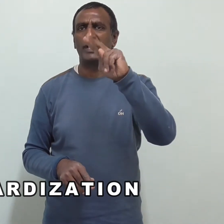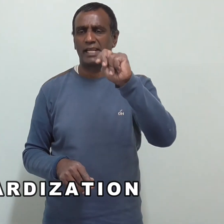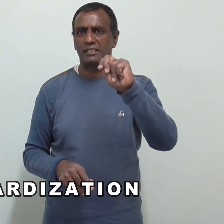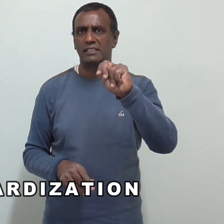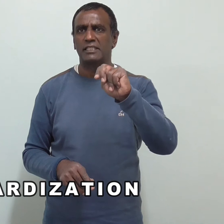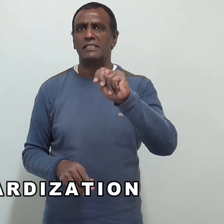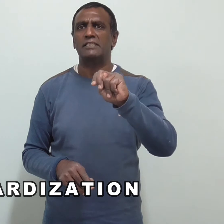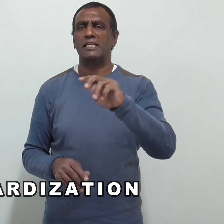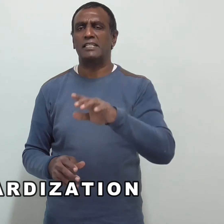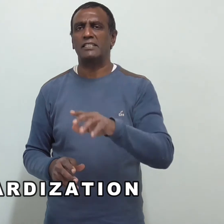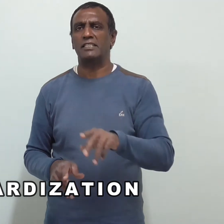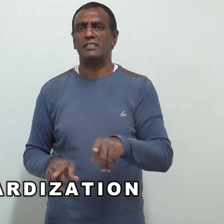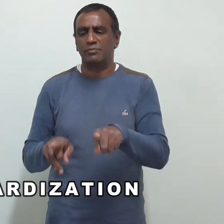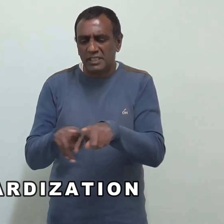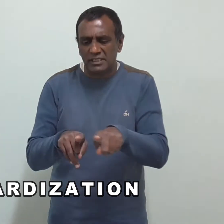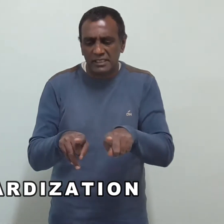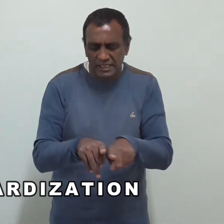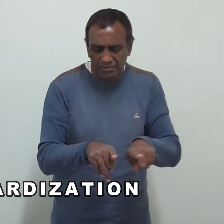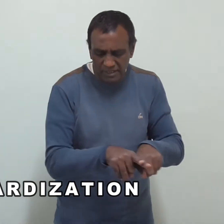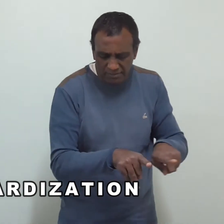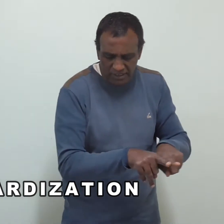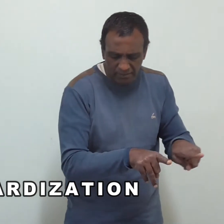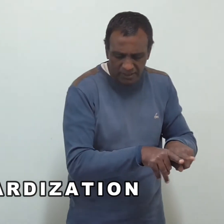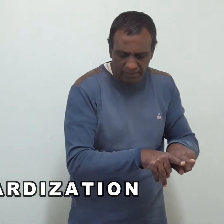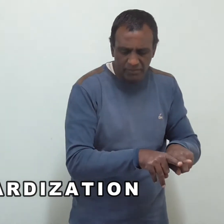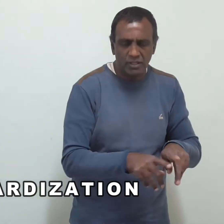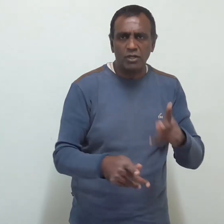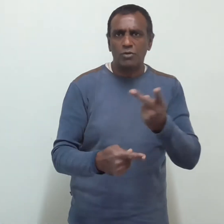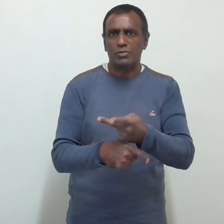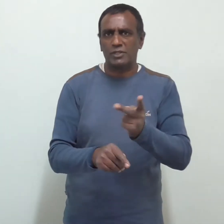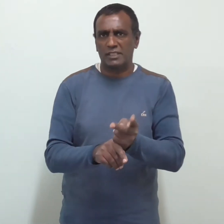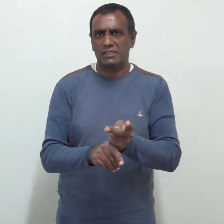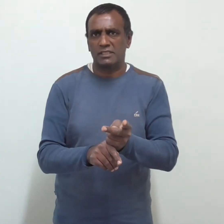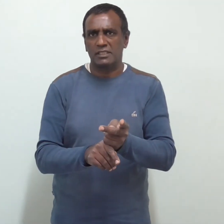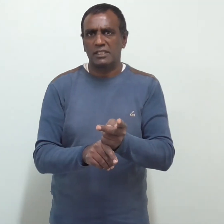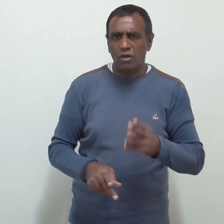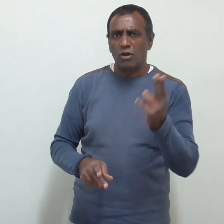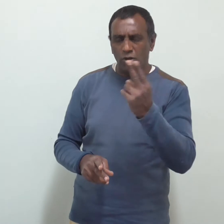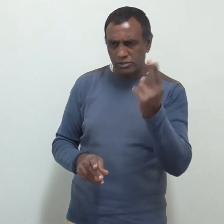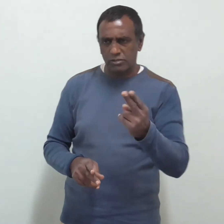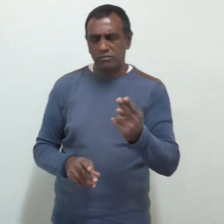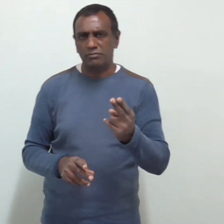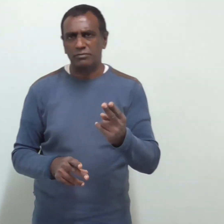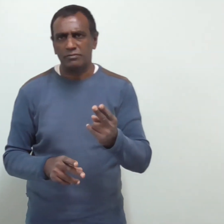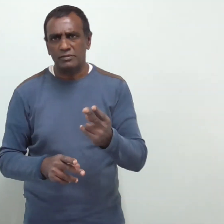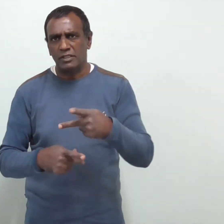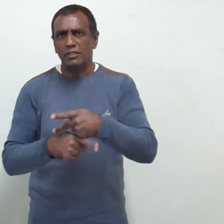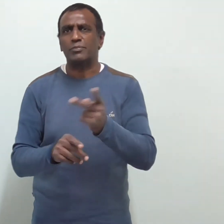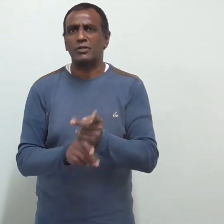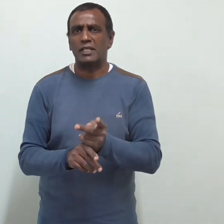standardization. Standardization means the same products. Also, the